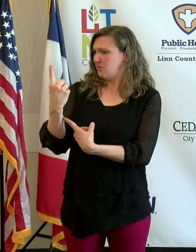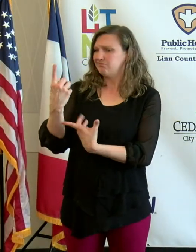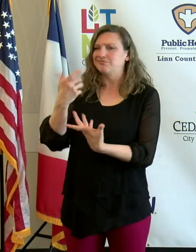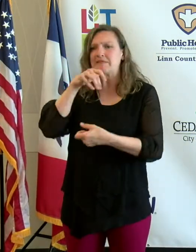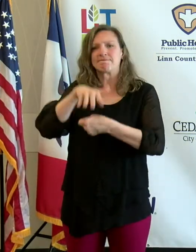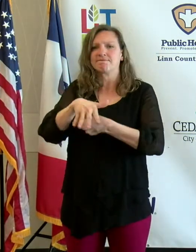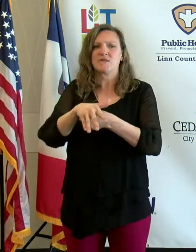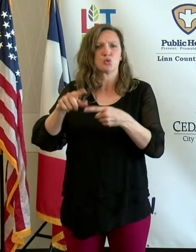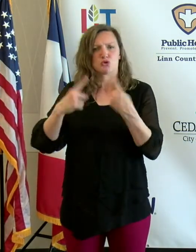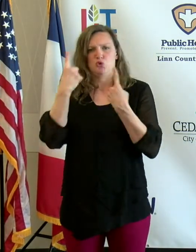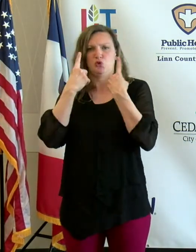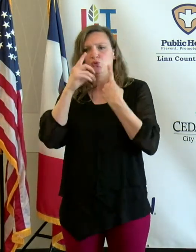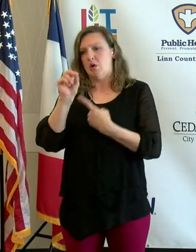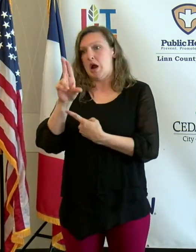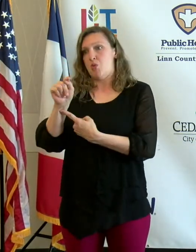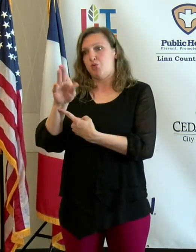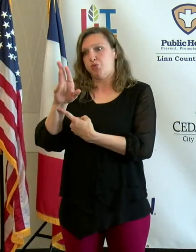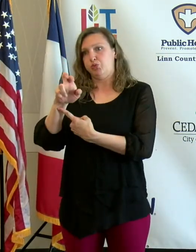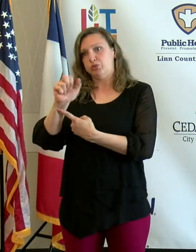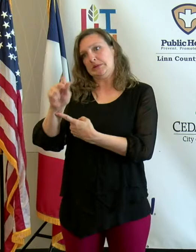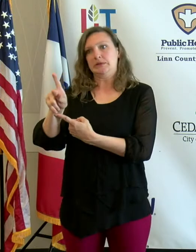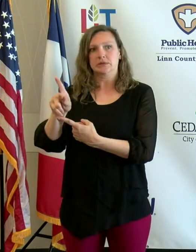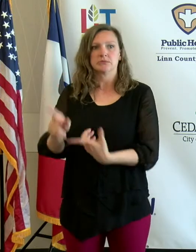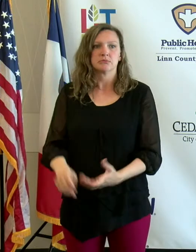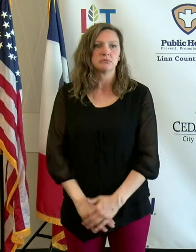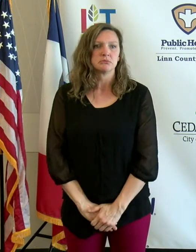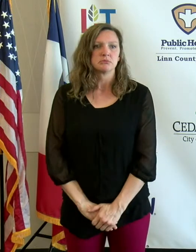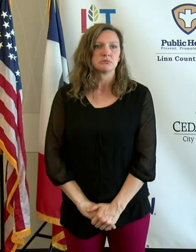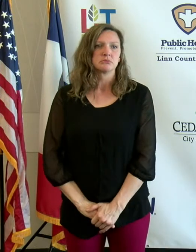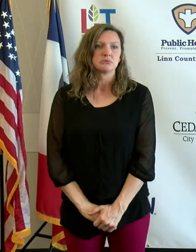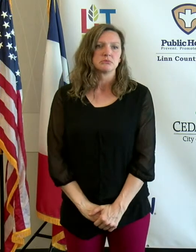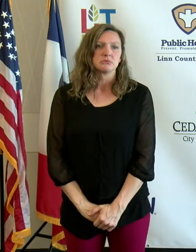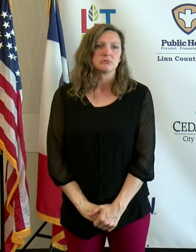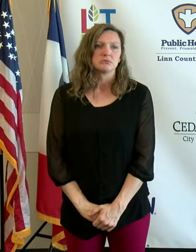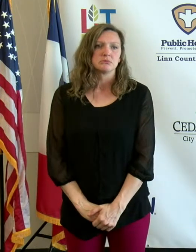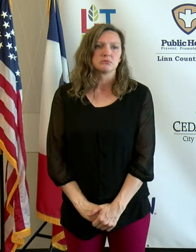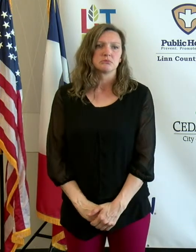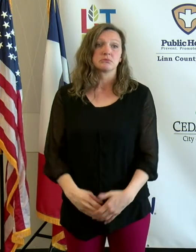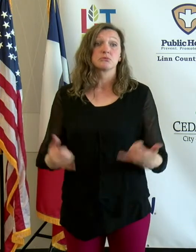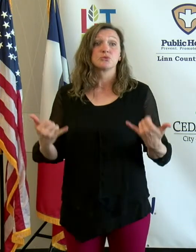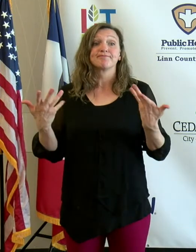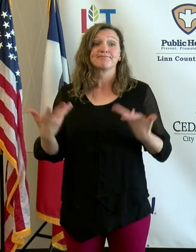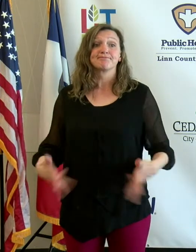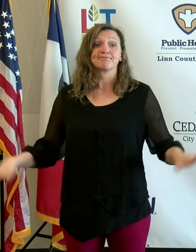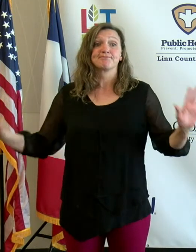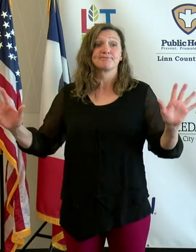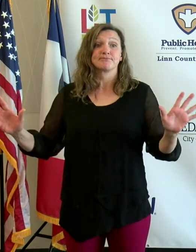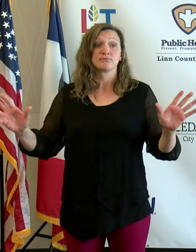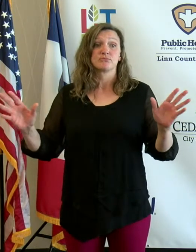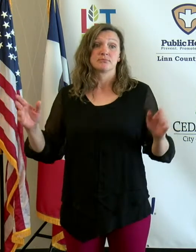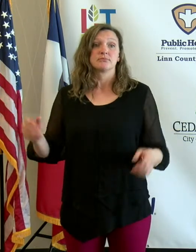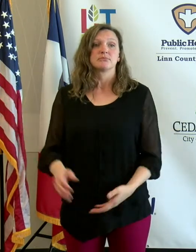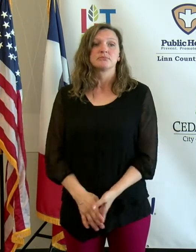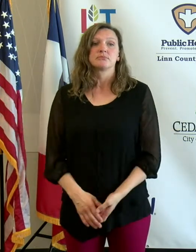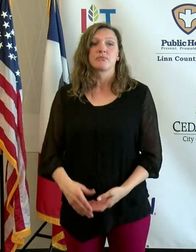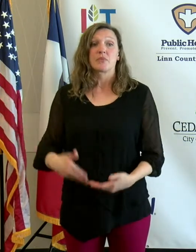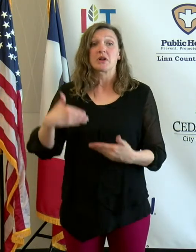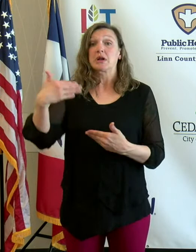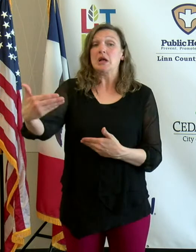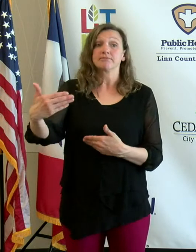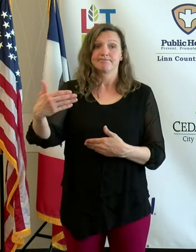This does conclude our press conference for today. Our next scheduled press conference is Thursday, April 23rd at